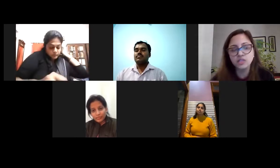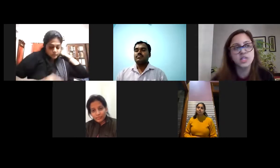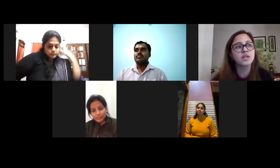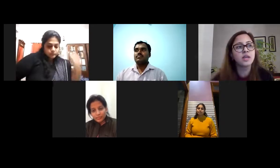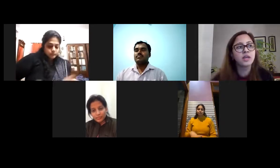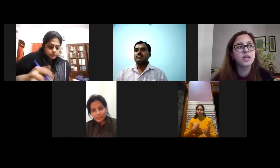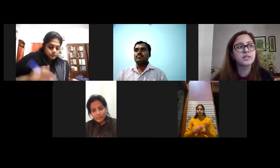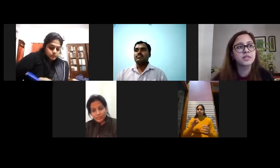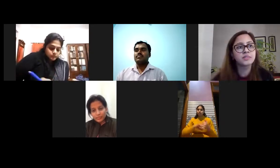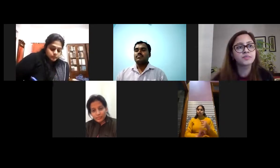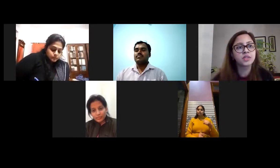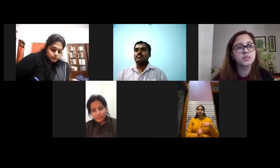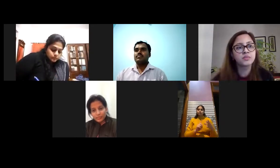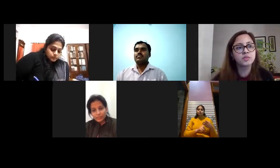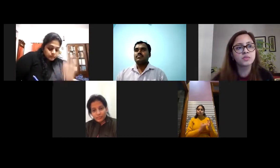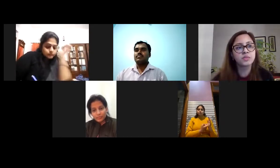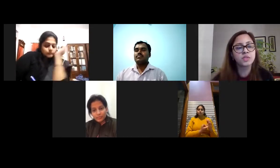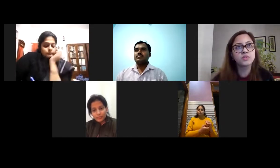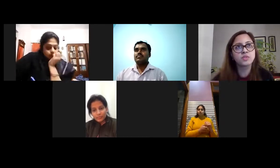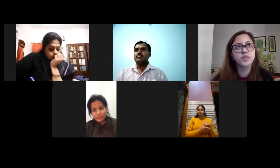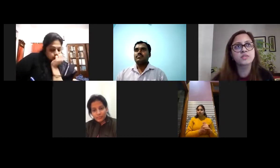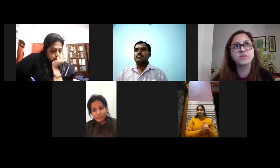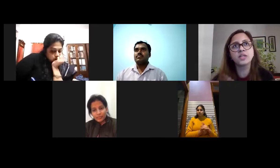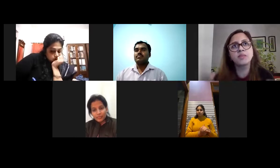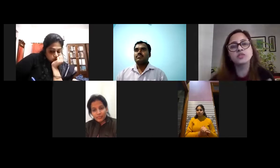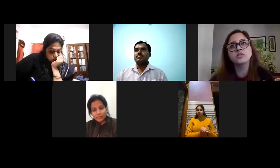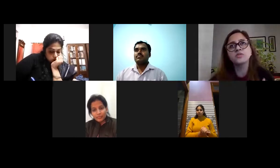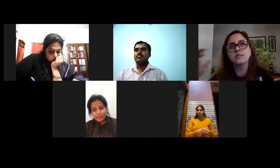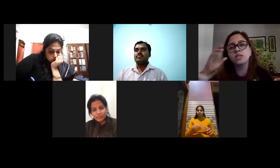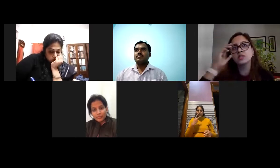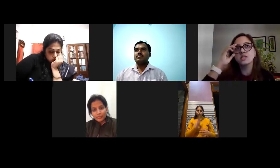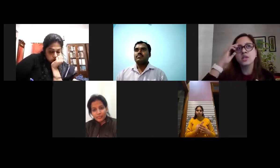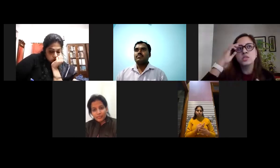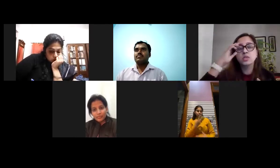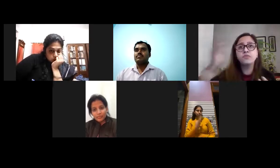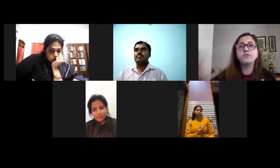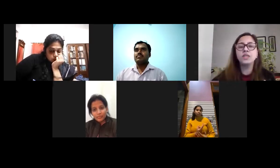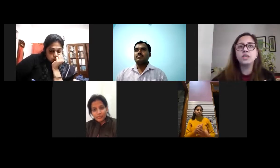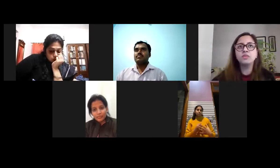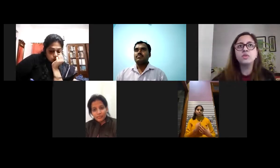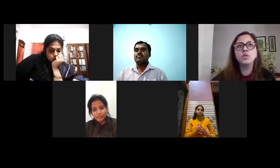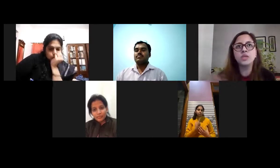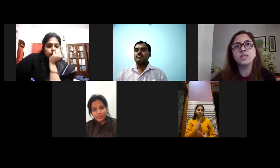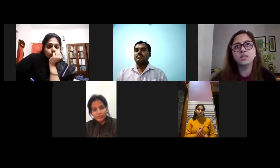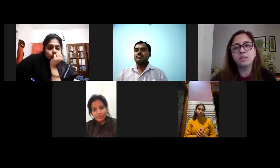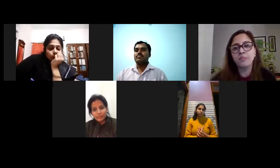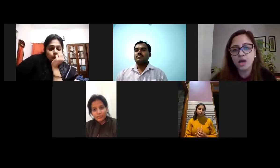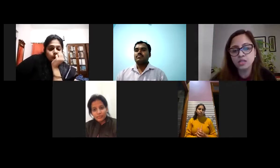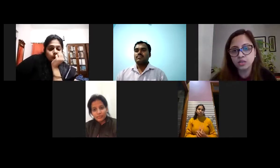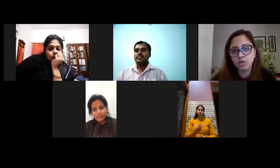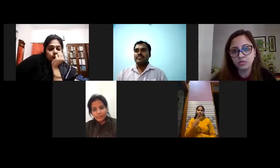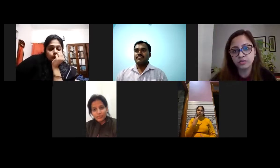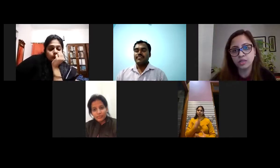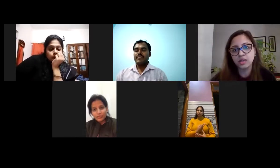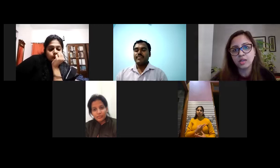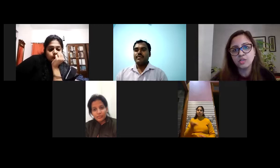Rochester and Jane. And because you specifically mentioned if something changed. So if we even look at the